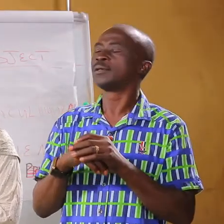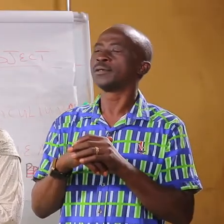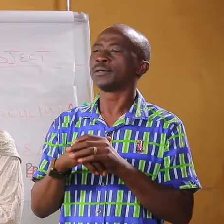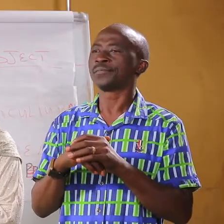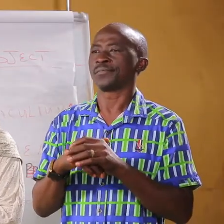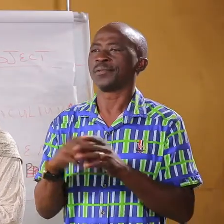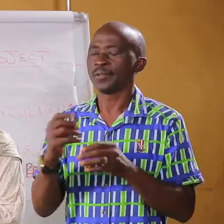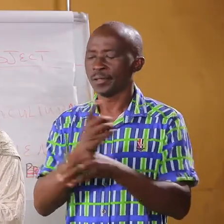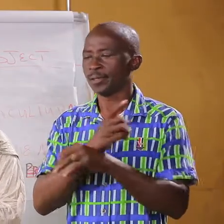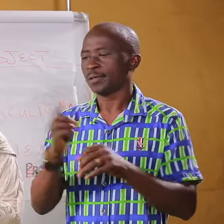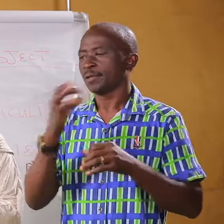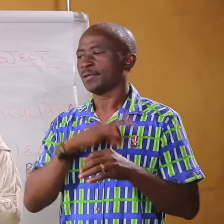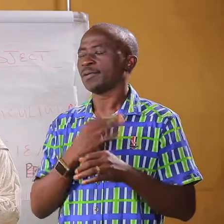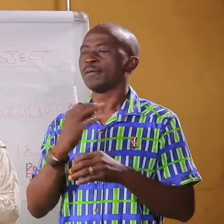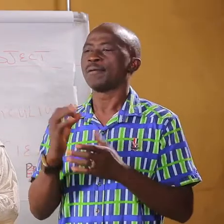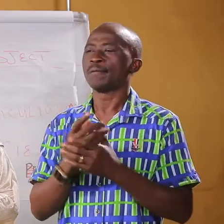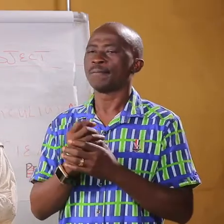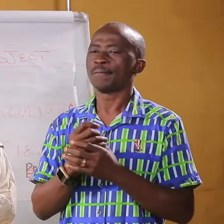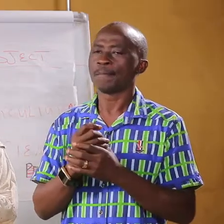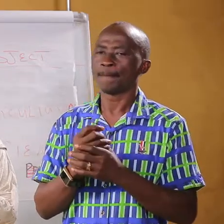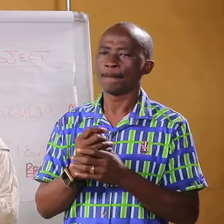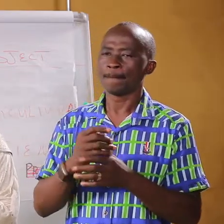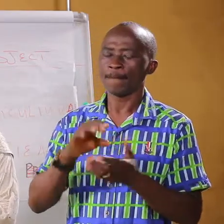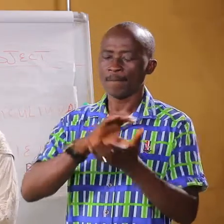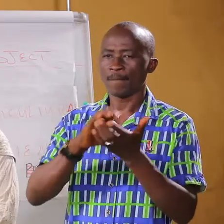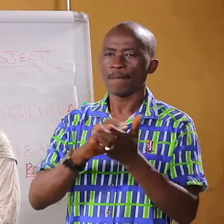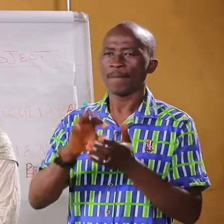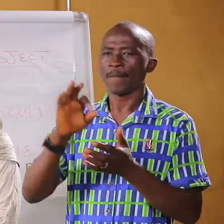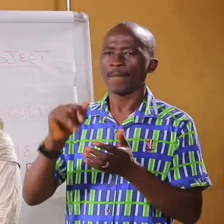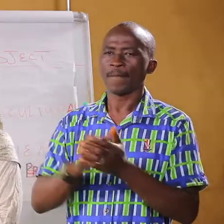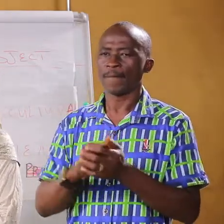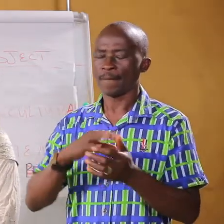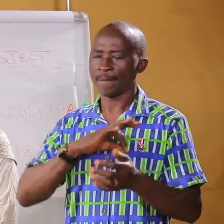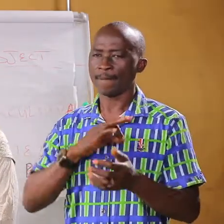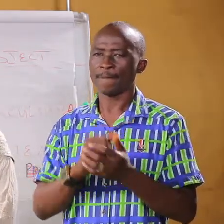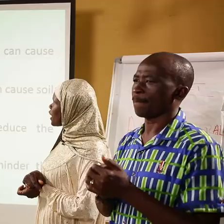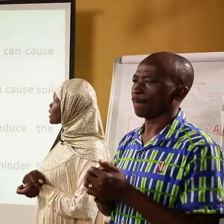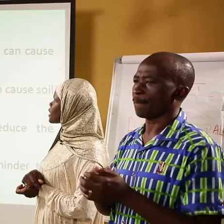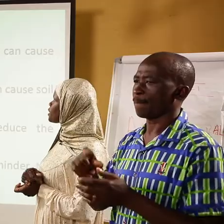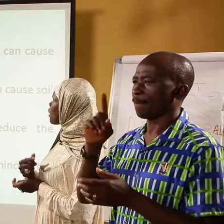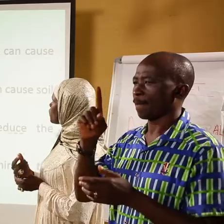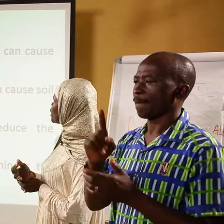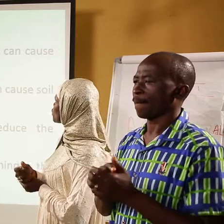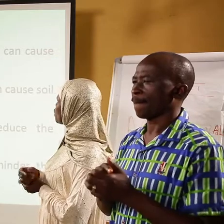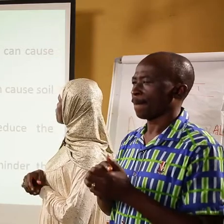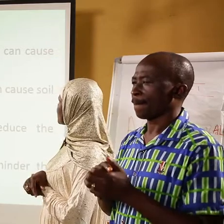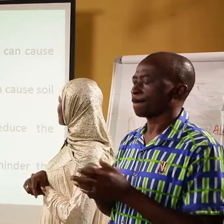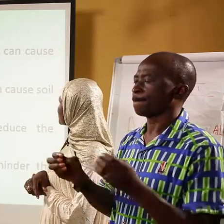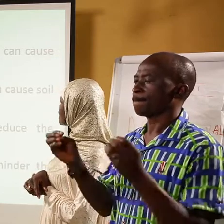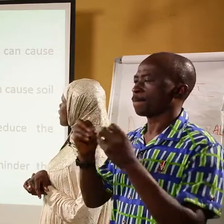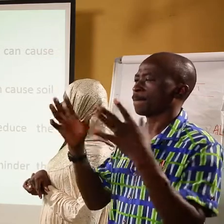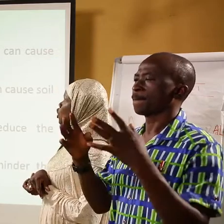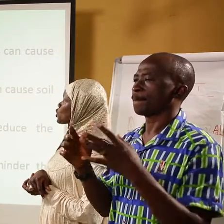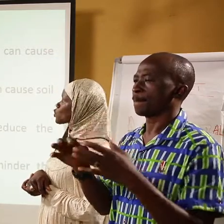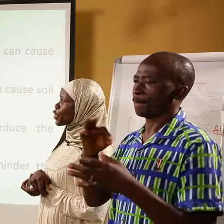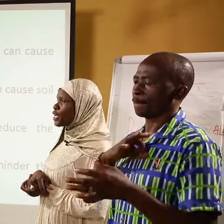Let's look at the demerits, that is disadvantages of fertilizer application. Number one, excessive application of